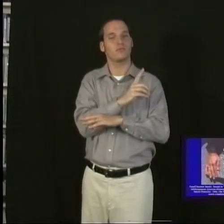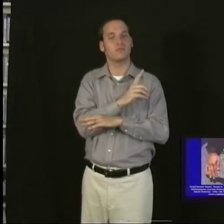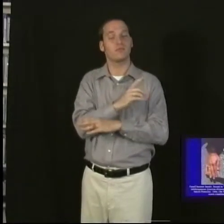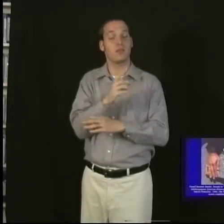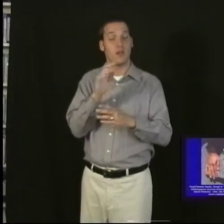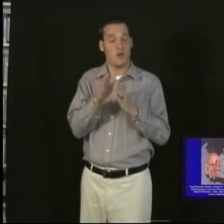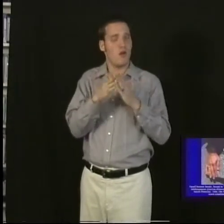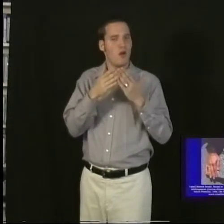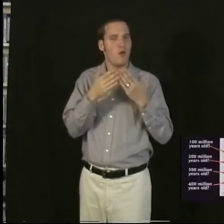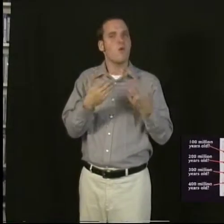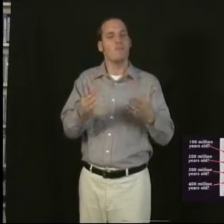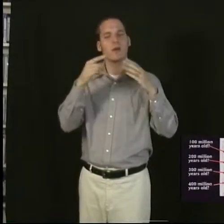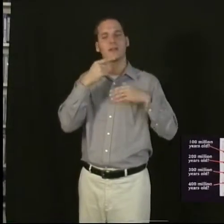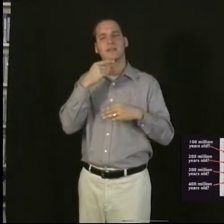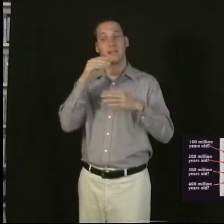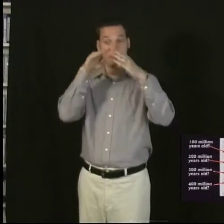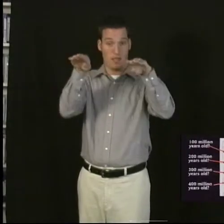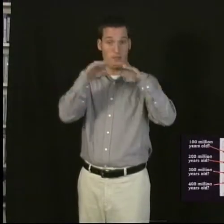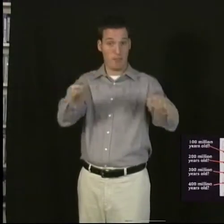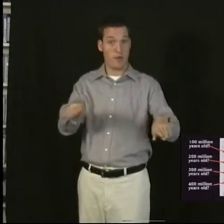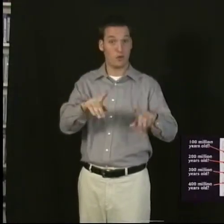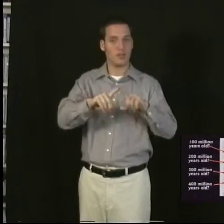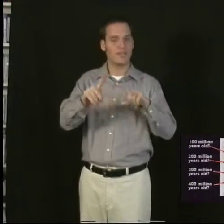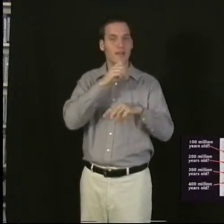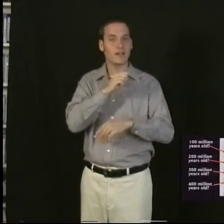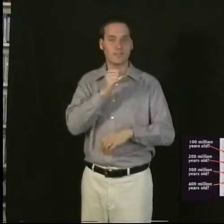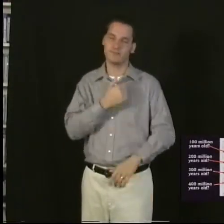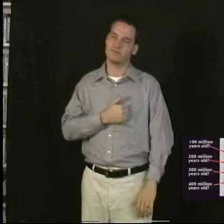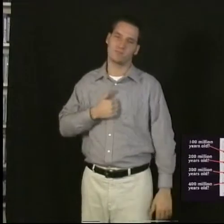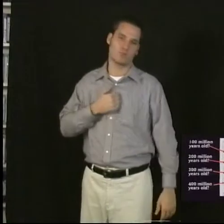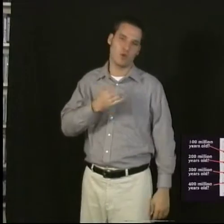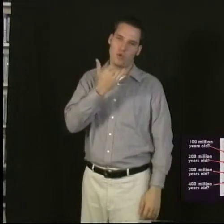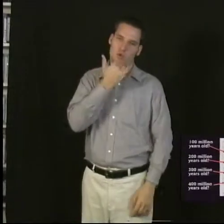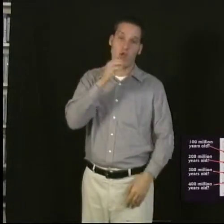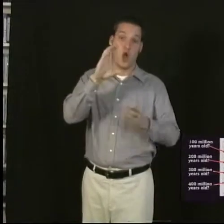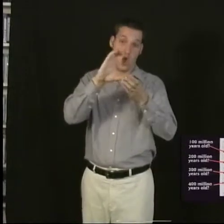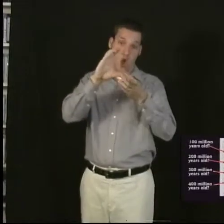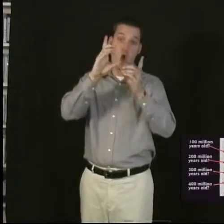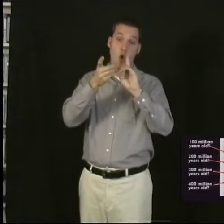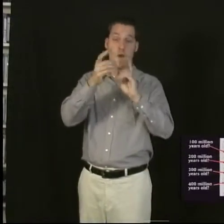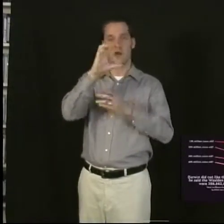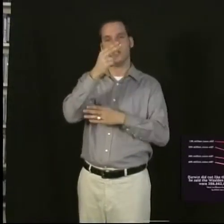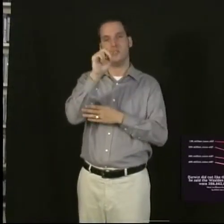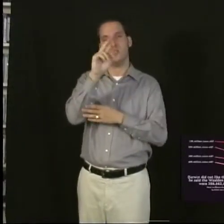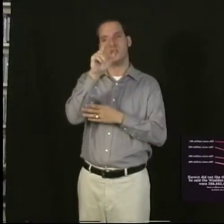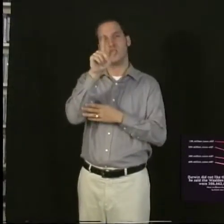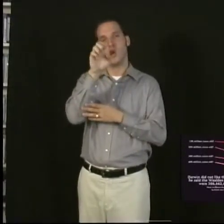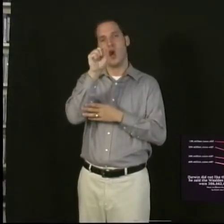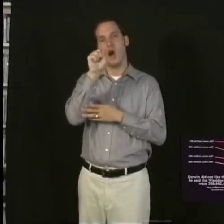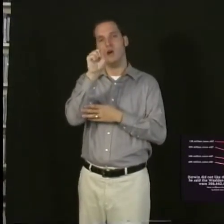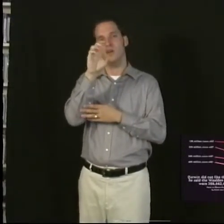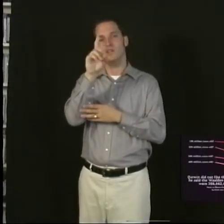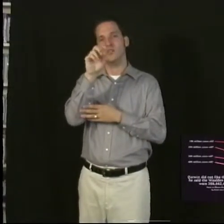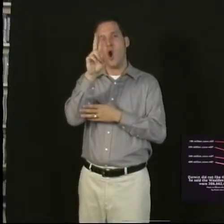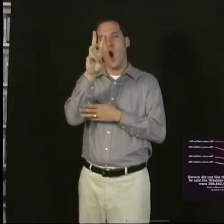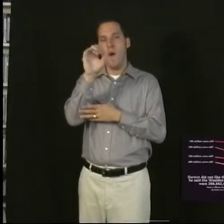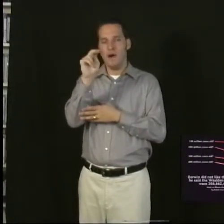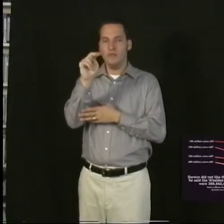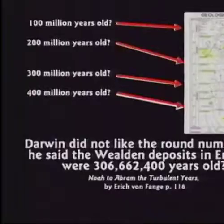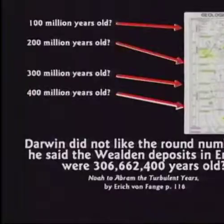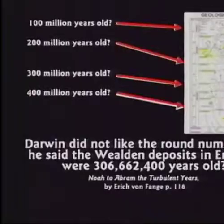Textbooks say the layers are different ages. I'm sorry, that's baloney. Now, Charlie Darwin didn't like round numbers. He said the Wealdian deposits are